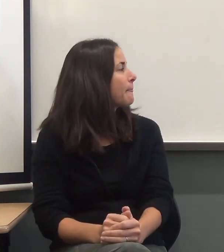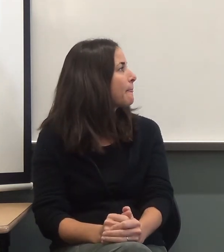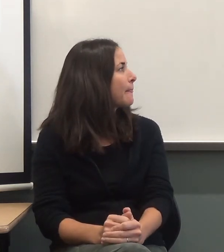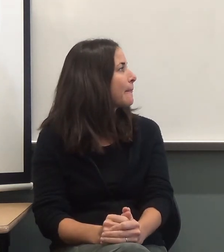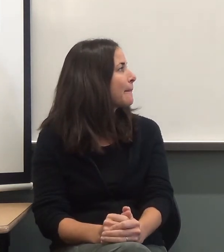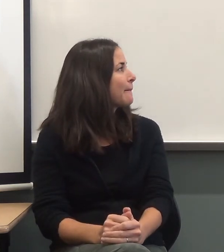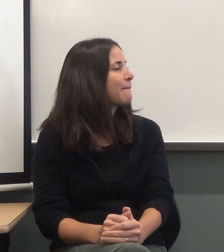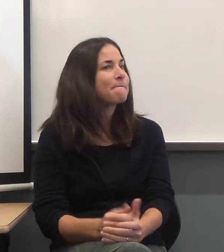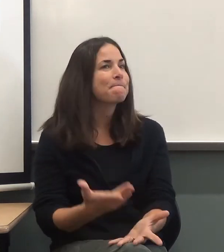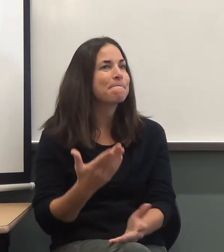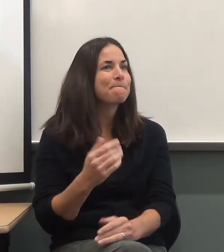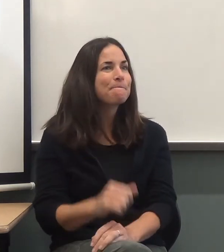me think. Fry Hill.